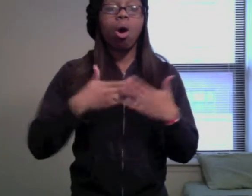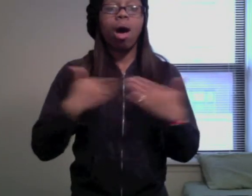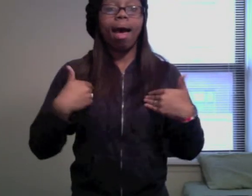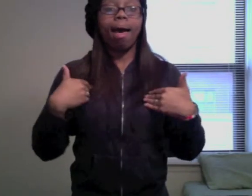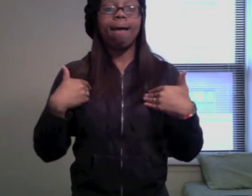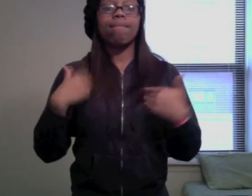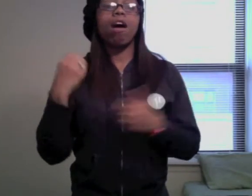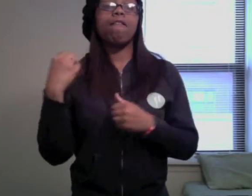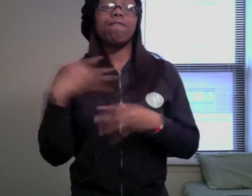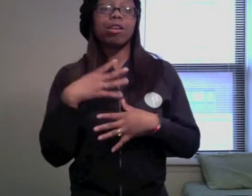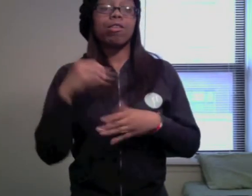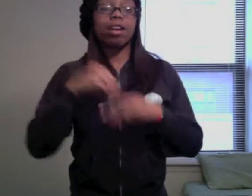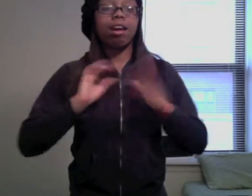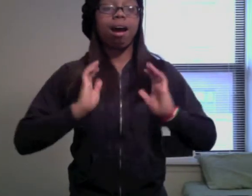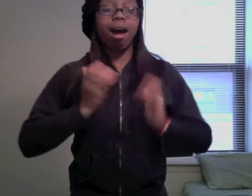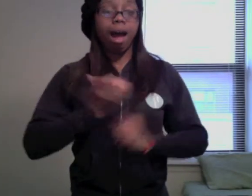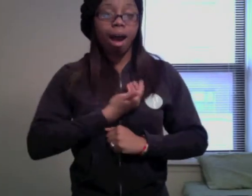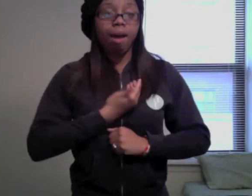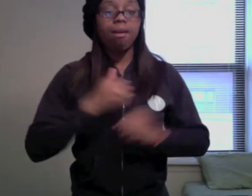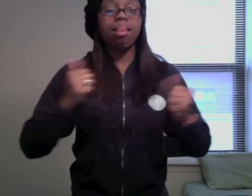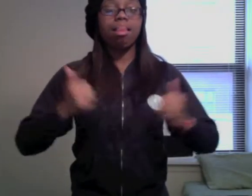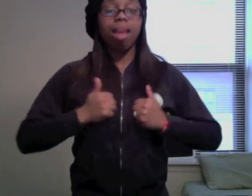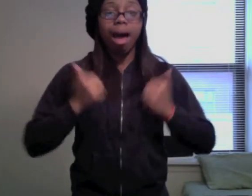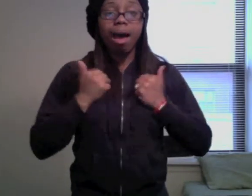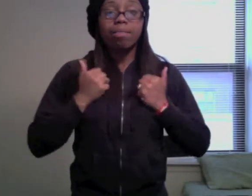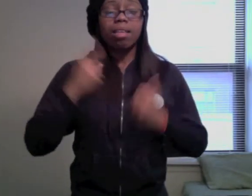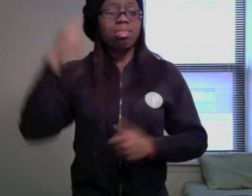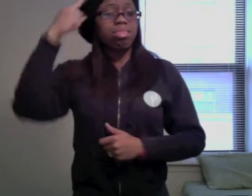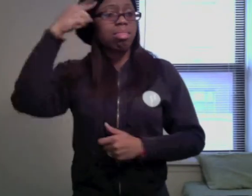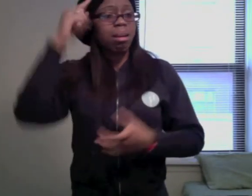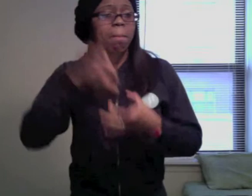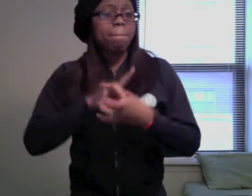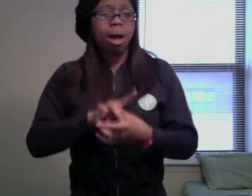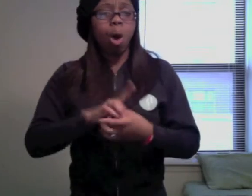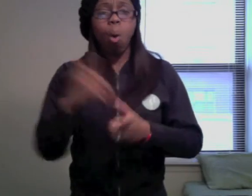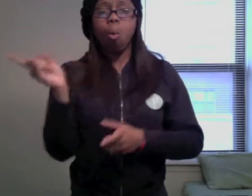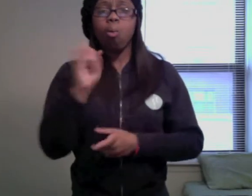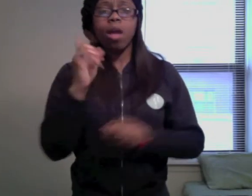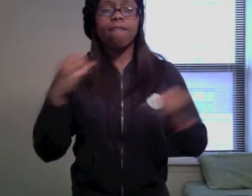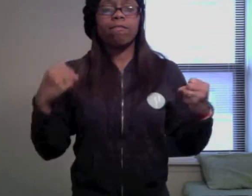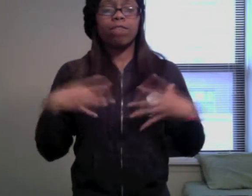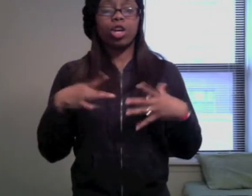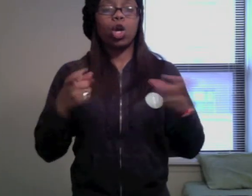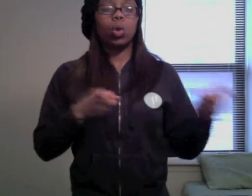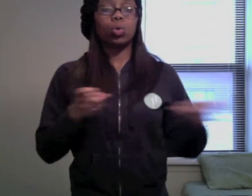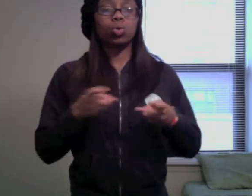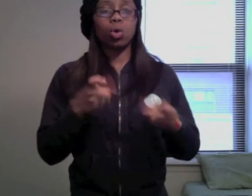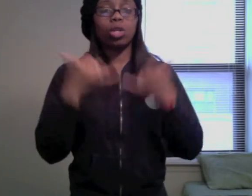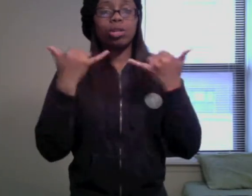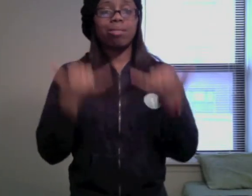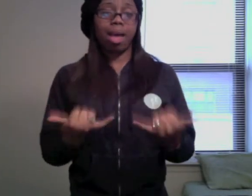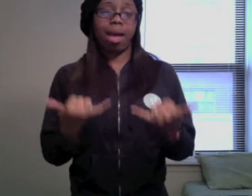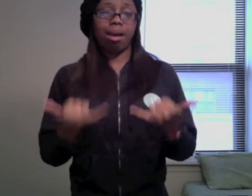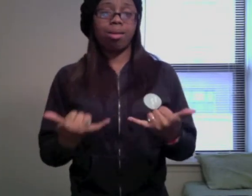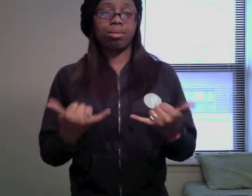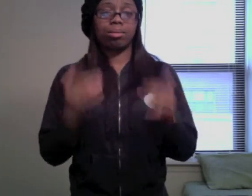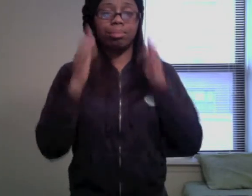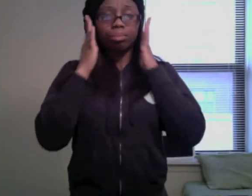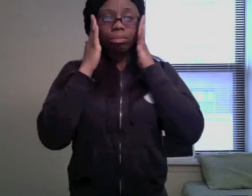Think about it. Where is fear controlling you right now? We all have fear in